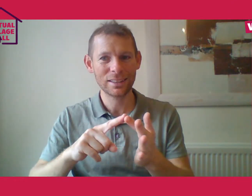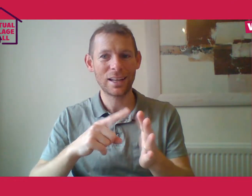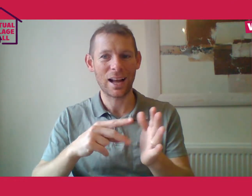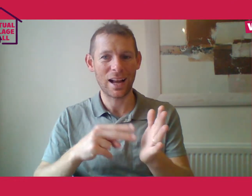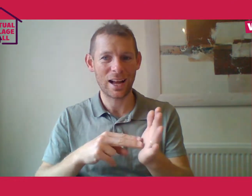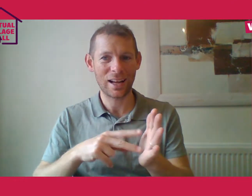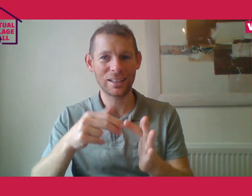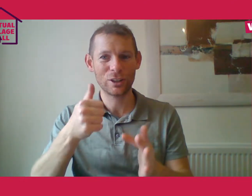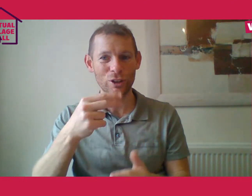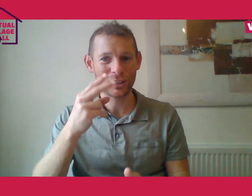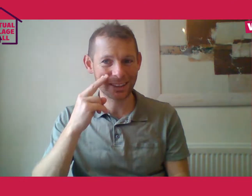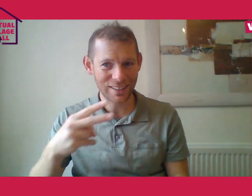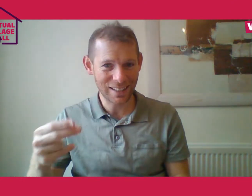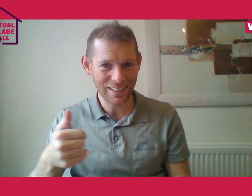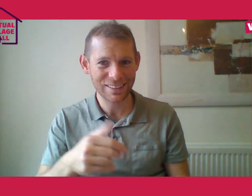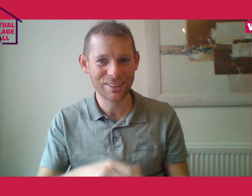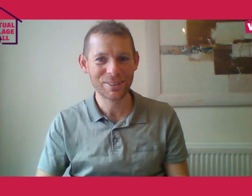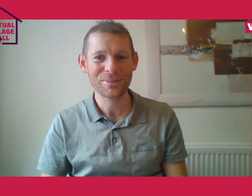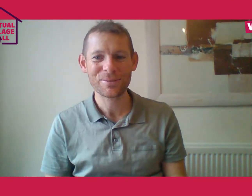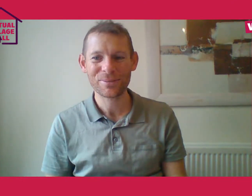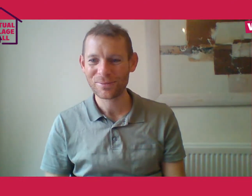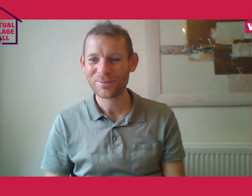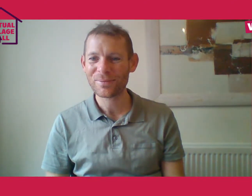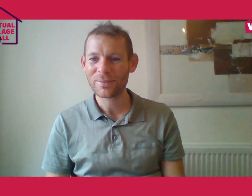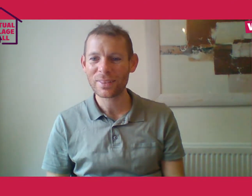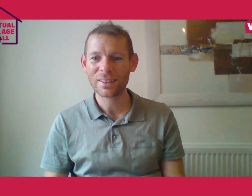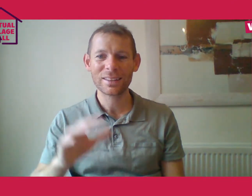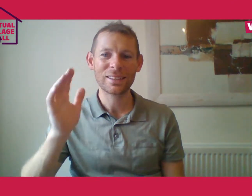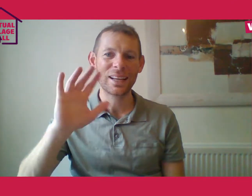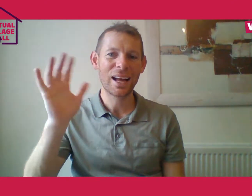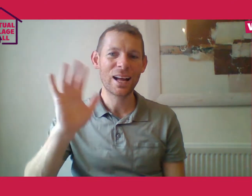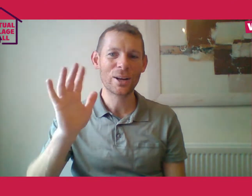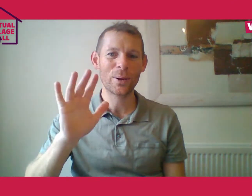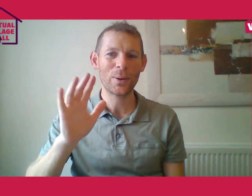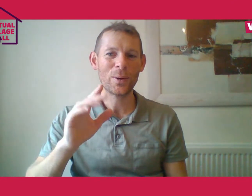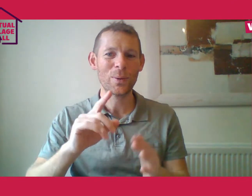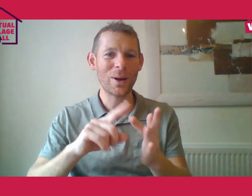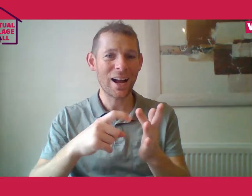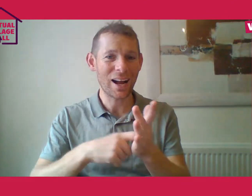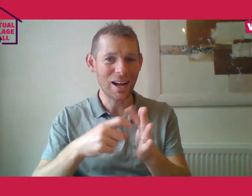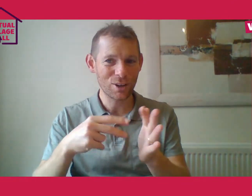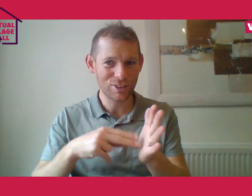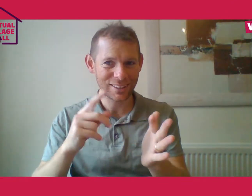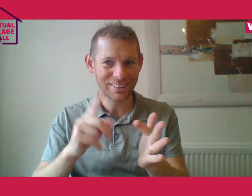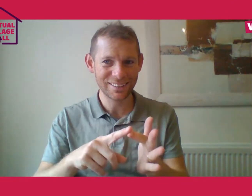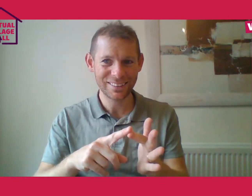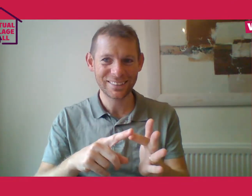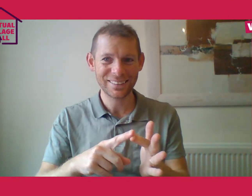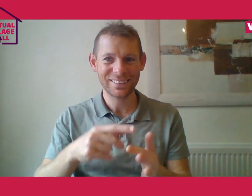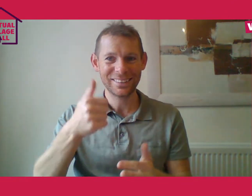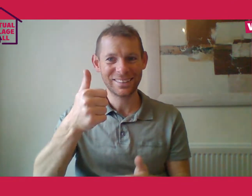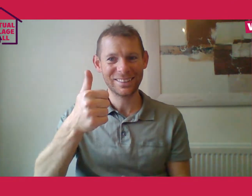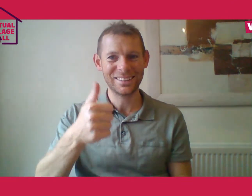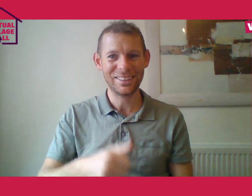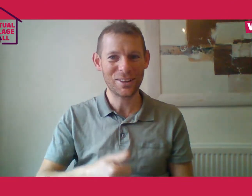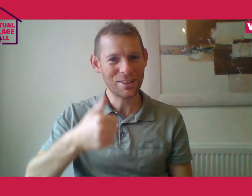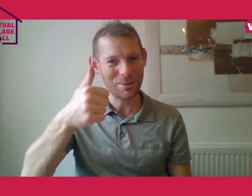hi Kellyanne, good morning to you. Good to have you back with us. And Irene, lovely to have you